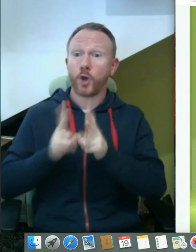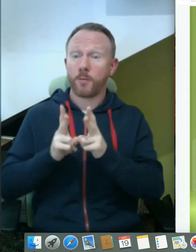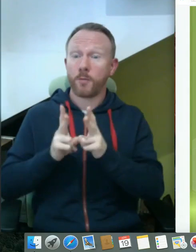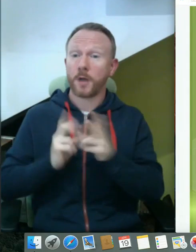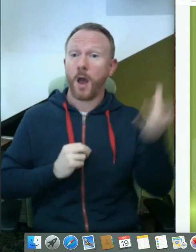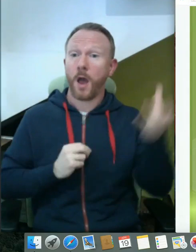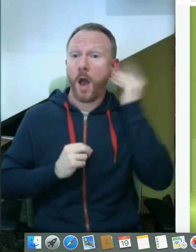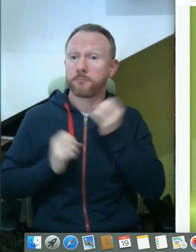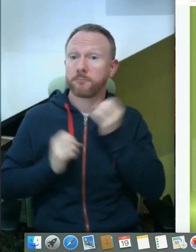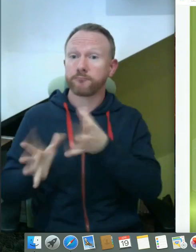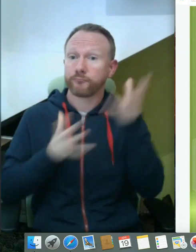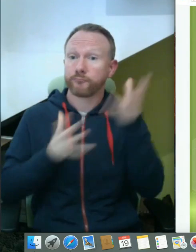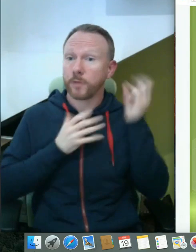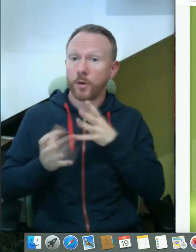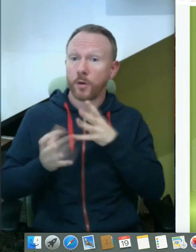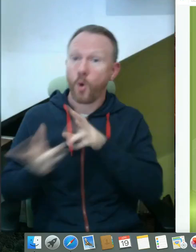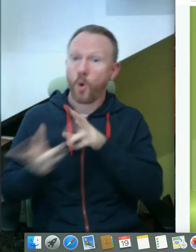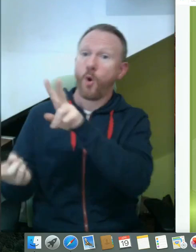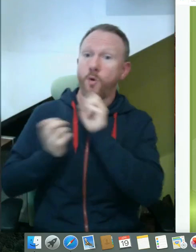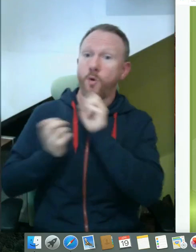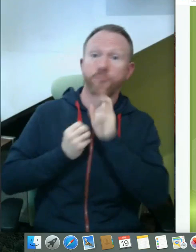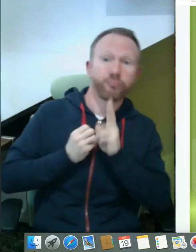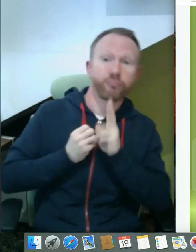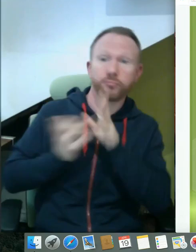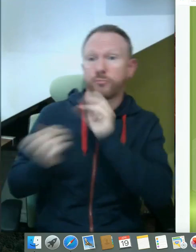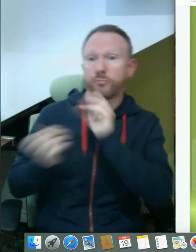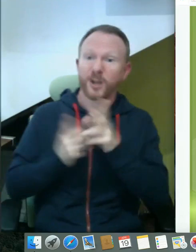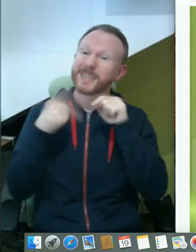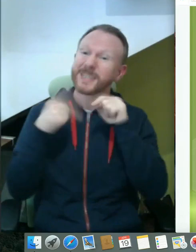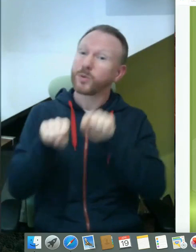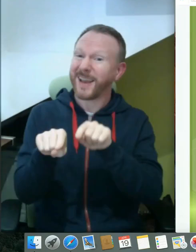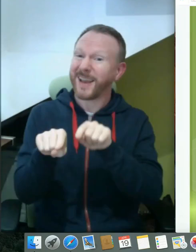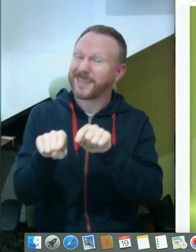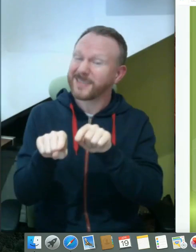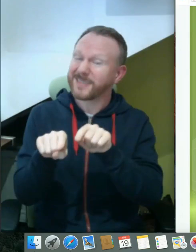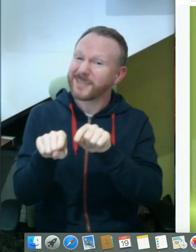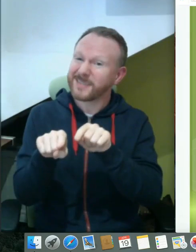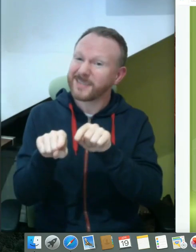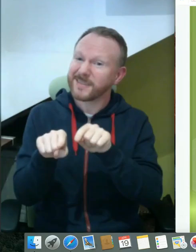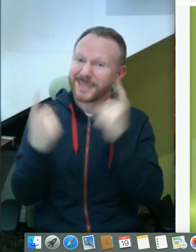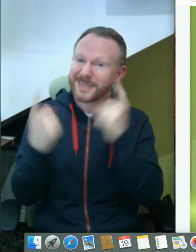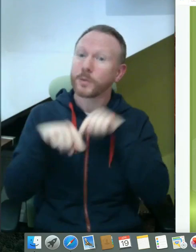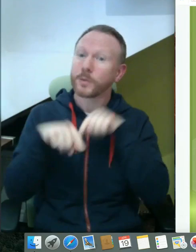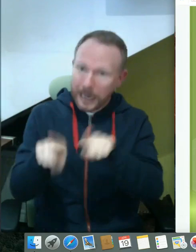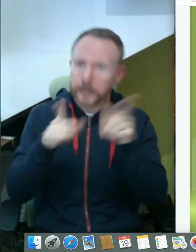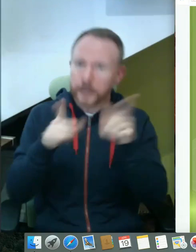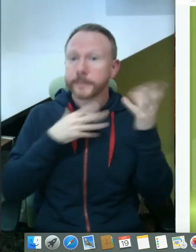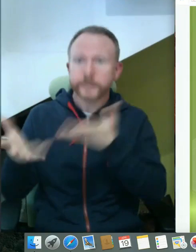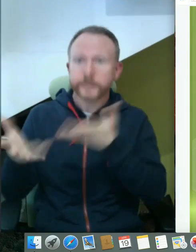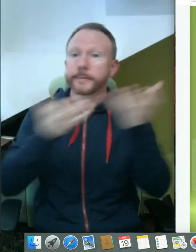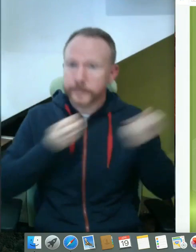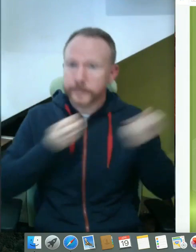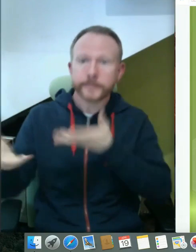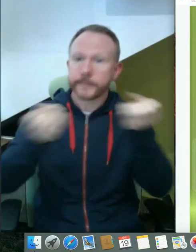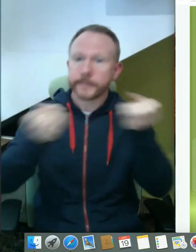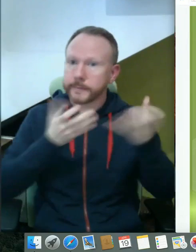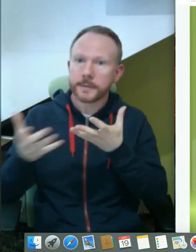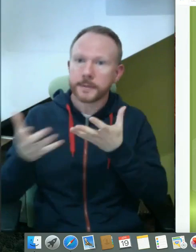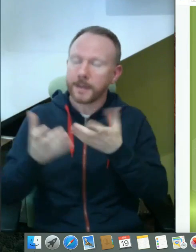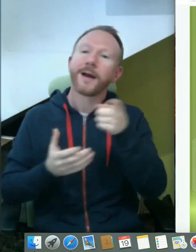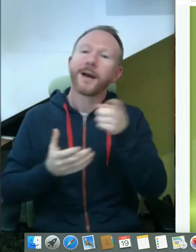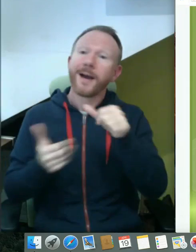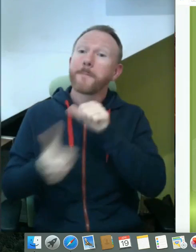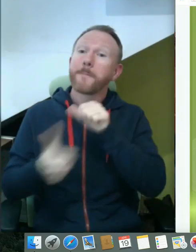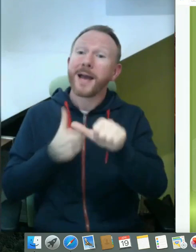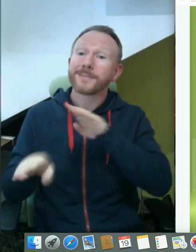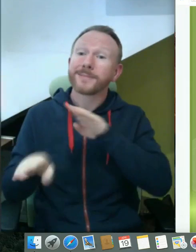best practice. And what this document does is emphasize the fact that that's certainly not always the